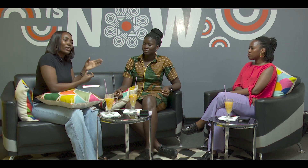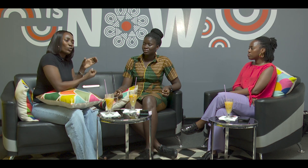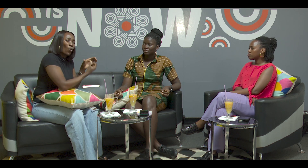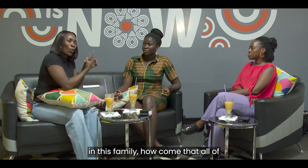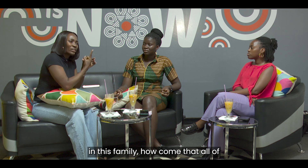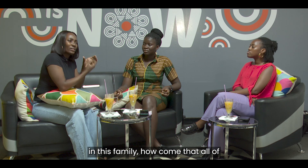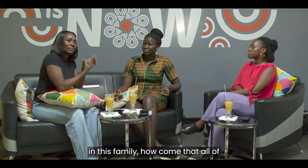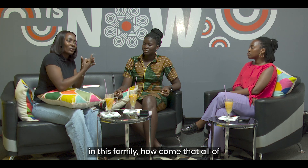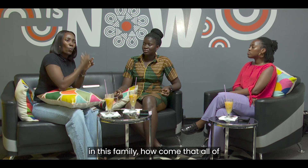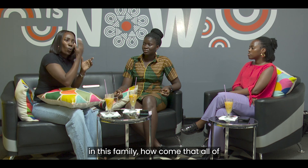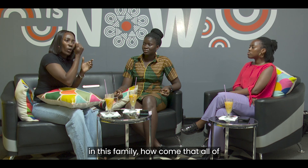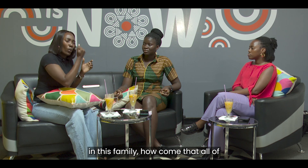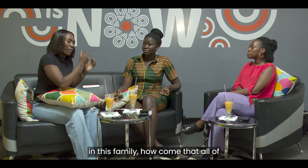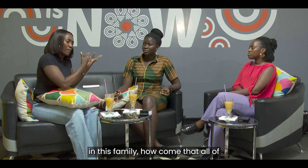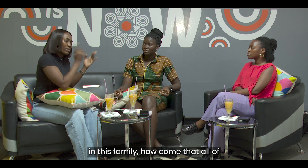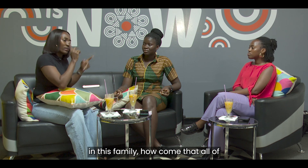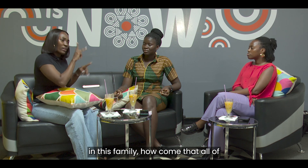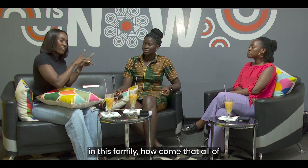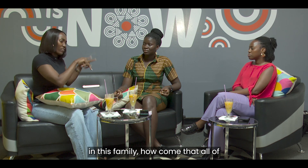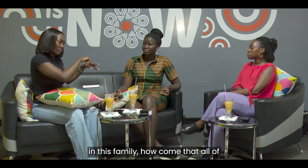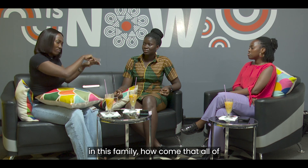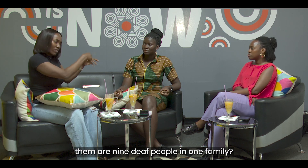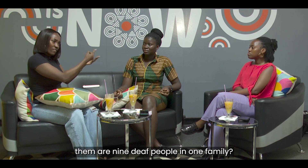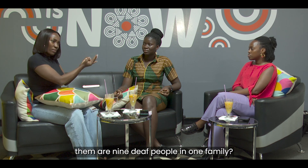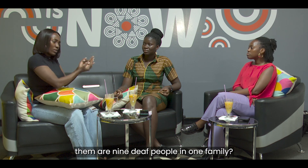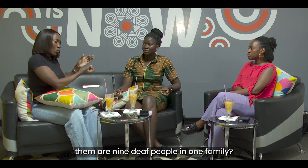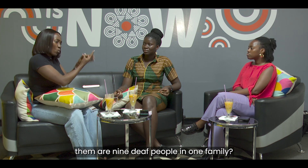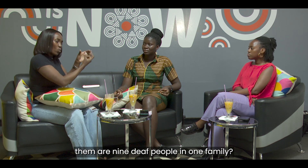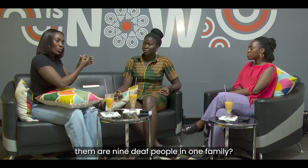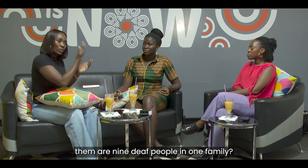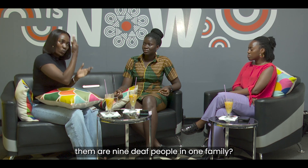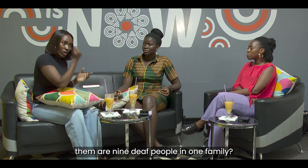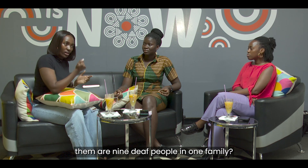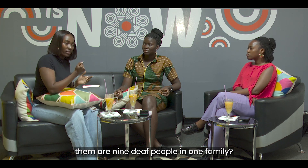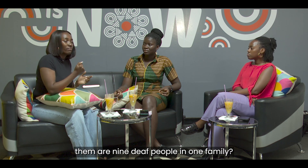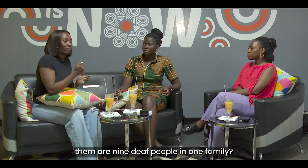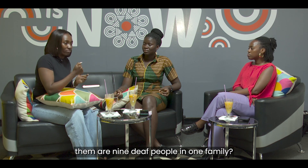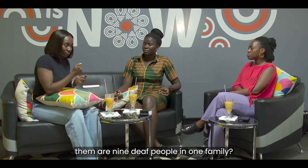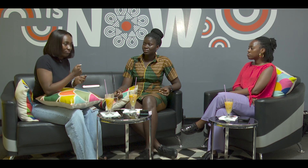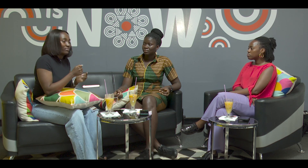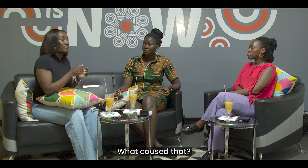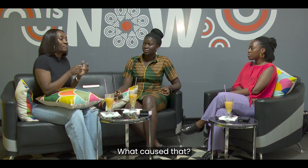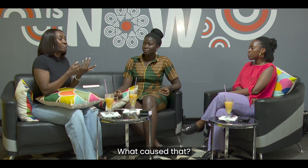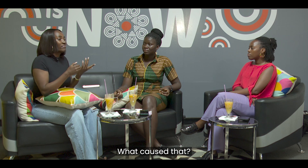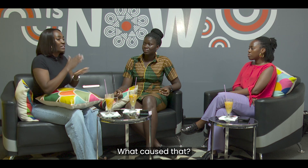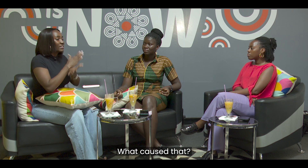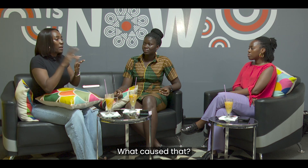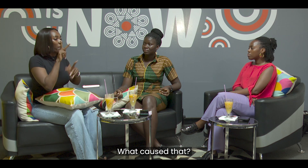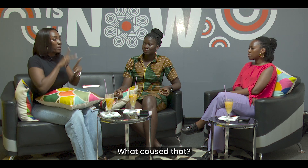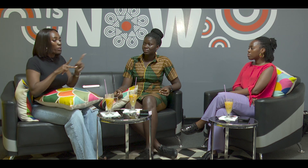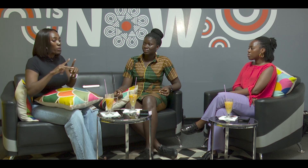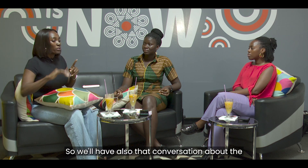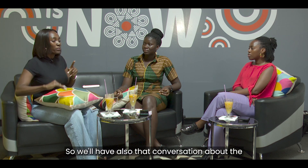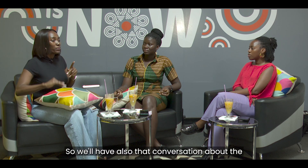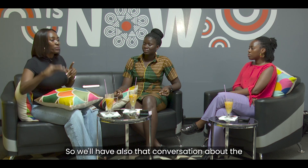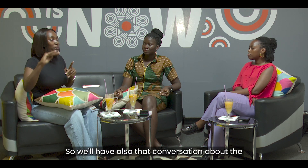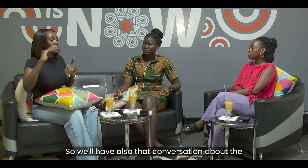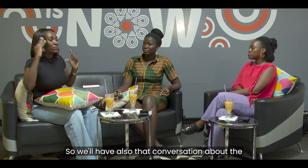Hindu's family, how come that all of them are deaf, 9 deaf people in one family? What caused that? So we will have also